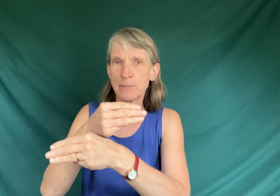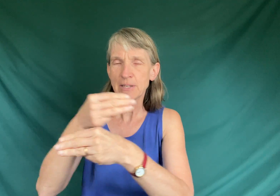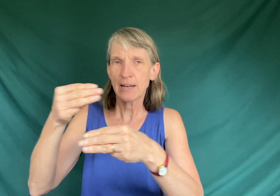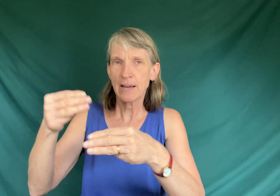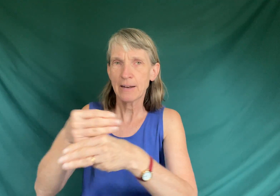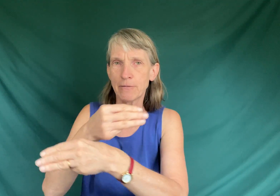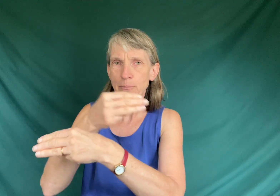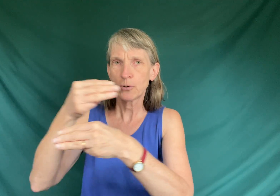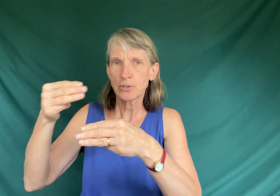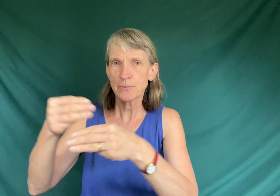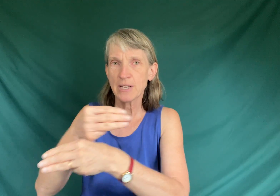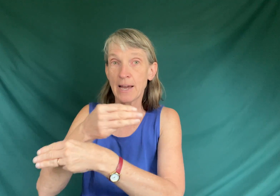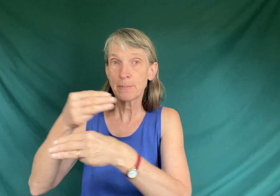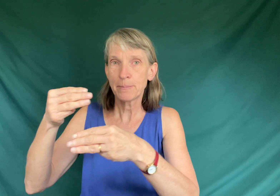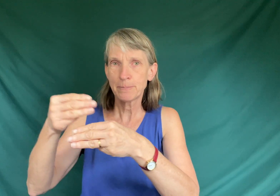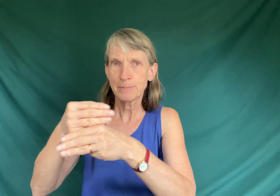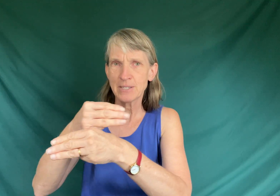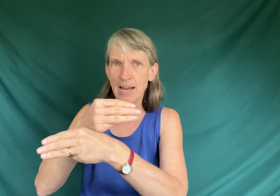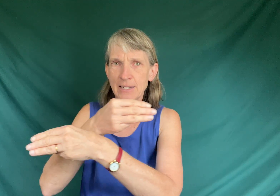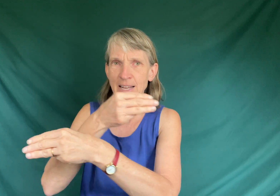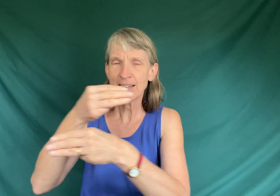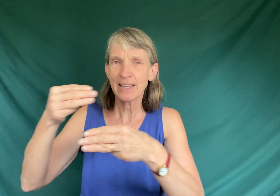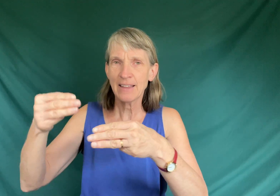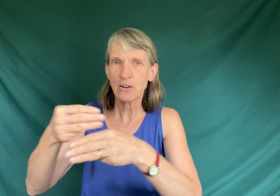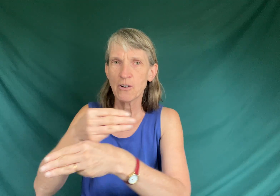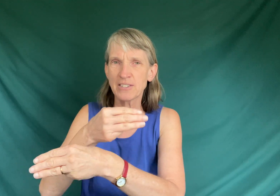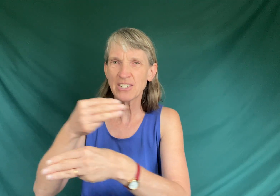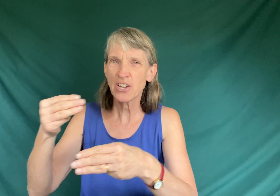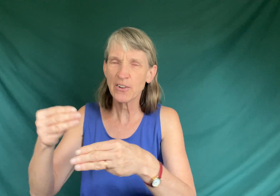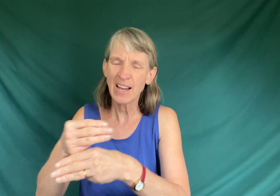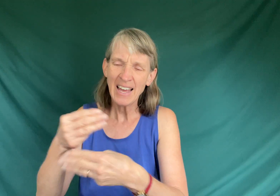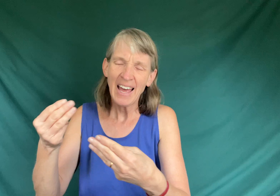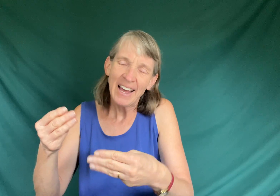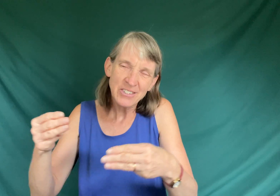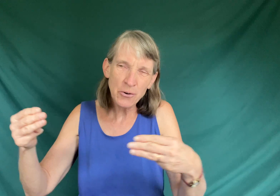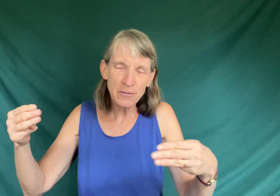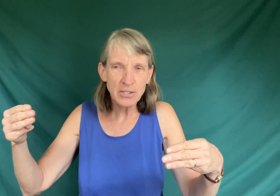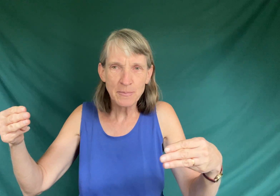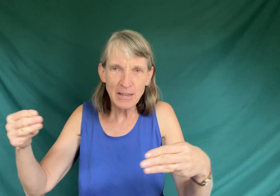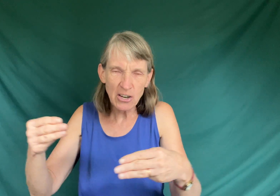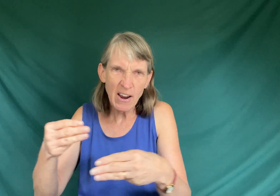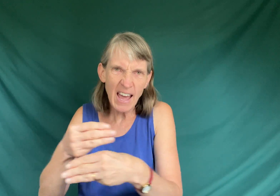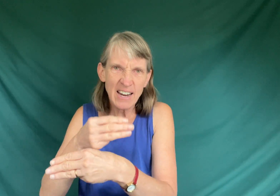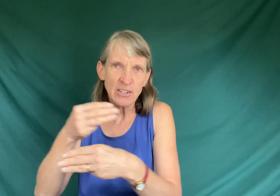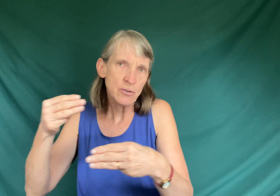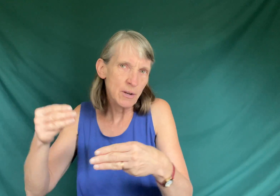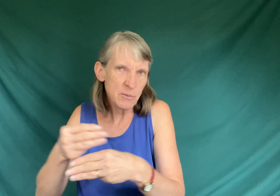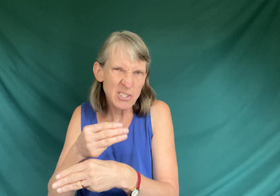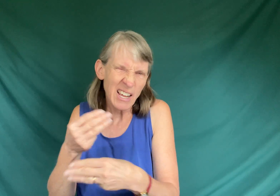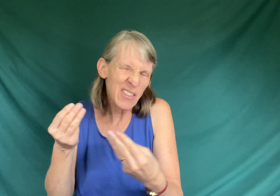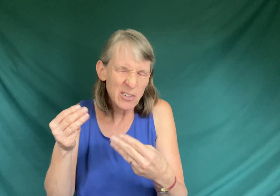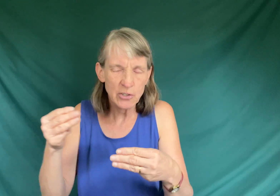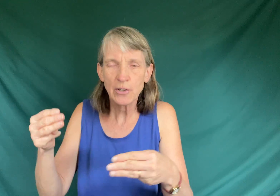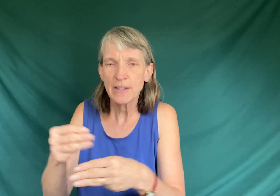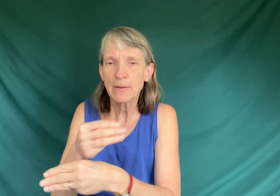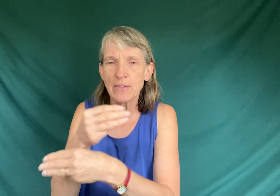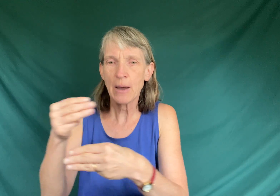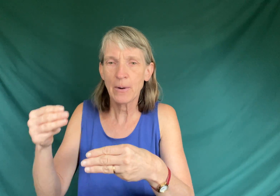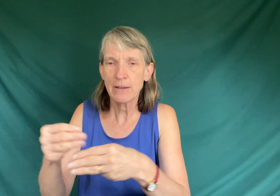and kind of push them side to side like that across each other. It sort of looks to me like you're adding two numbers together. So you could think of it that way if you